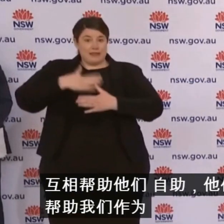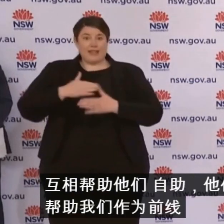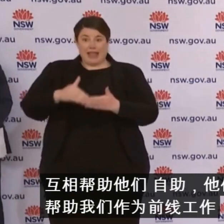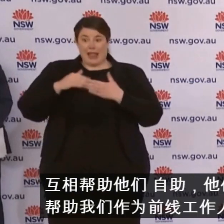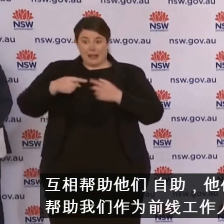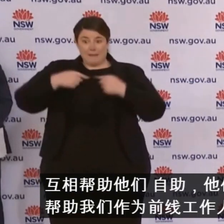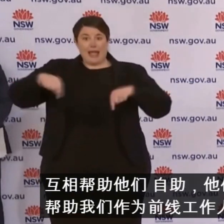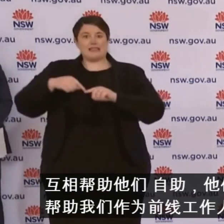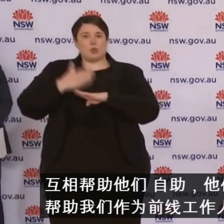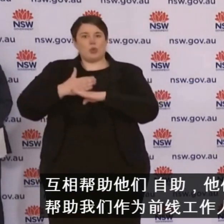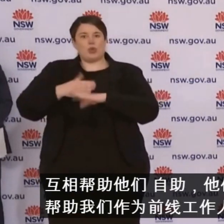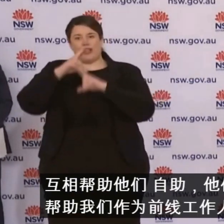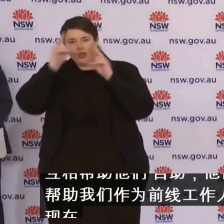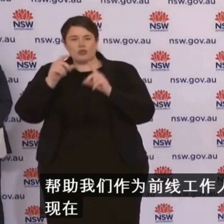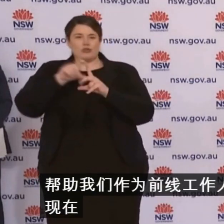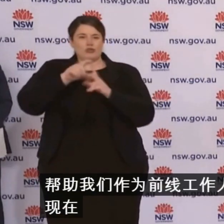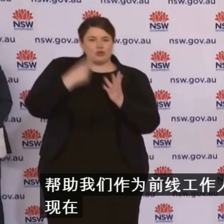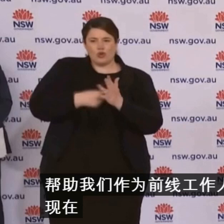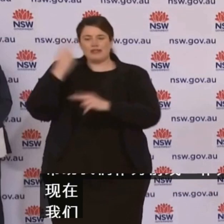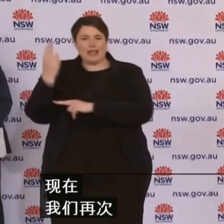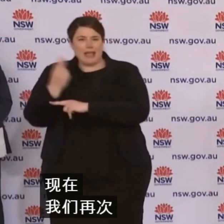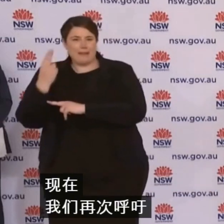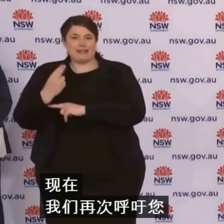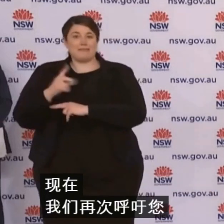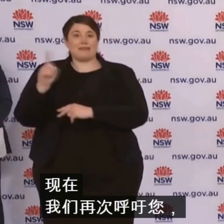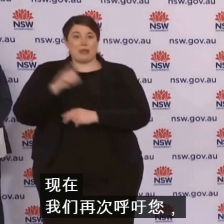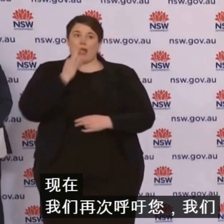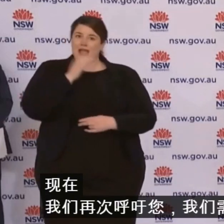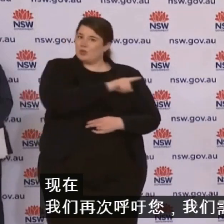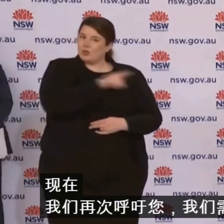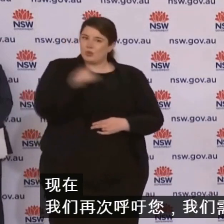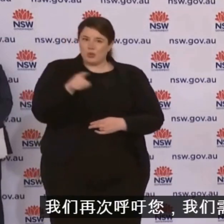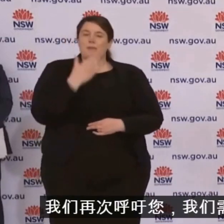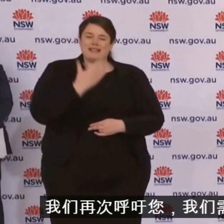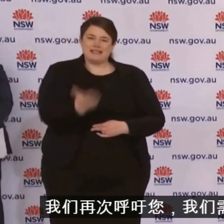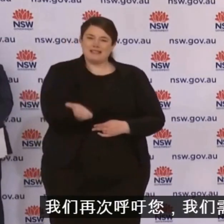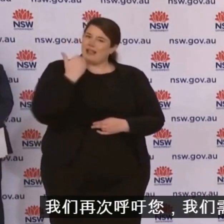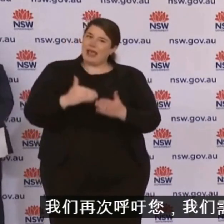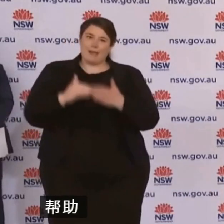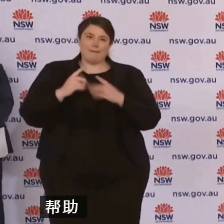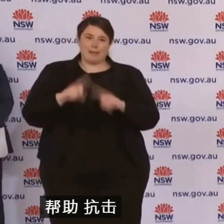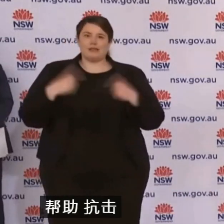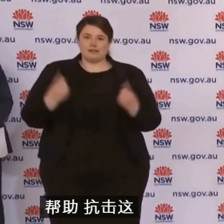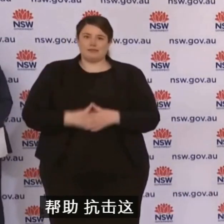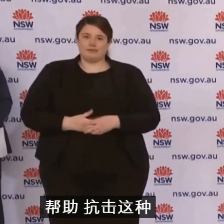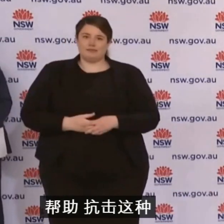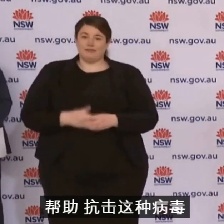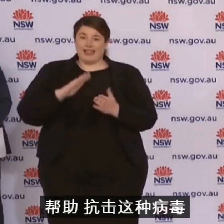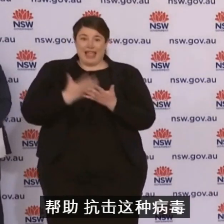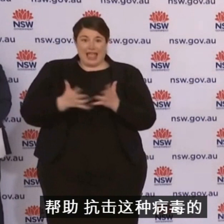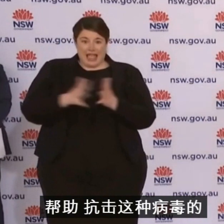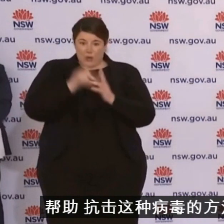us as frontline workers. Now, we're calling on you again. We need your help. The way to fight